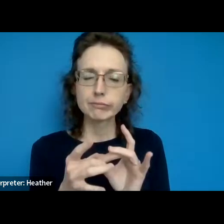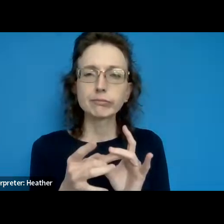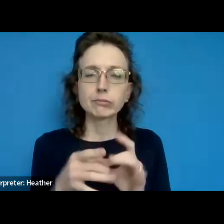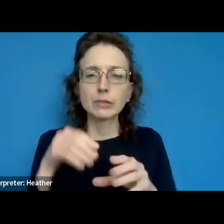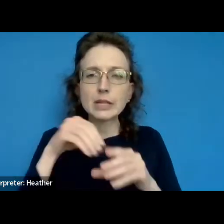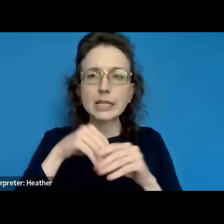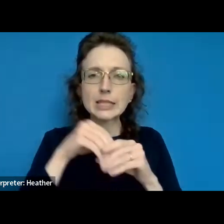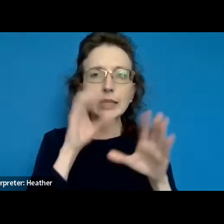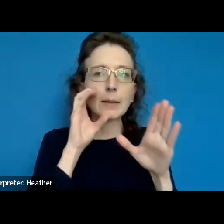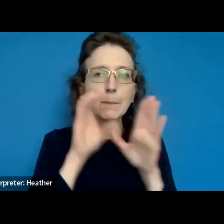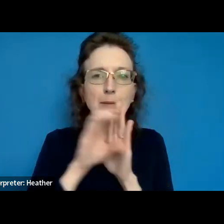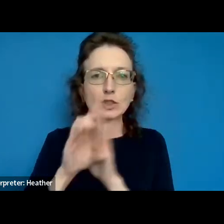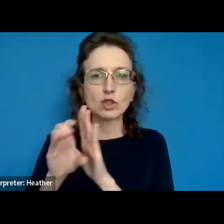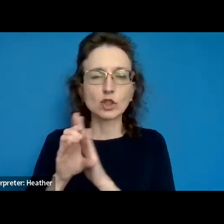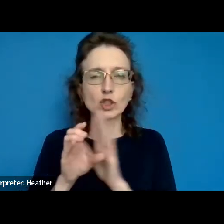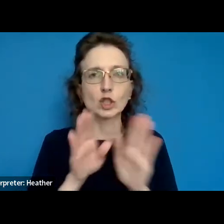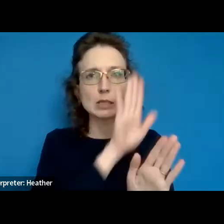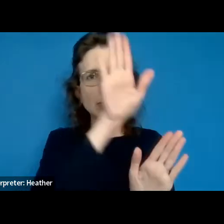or encoded